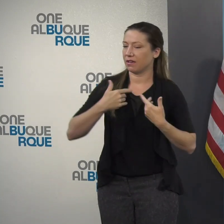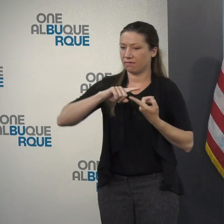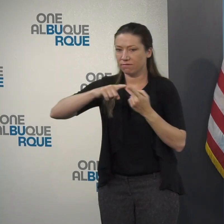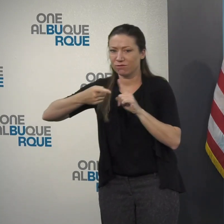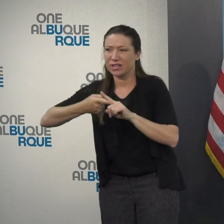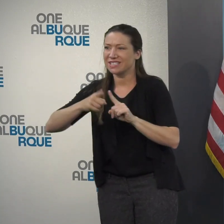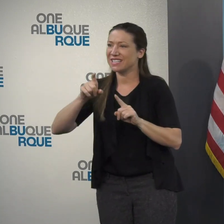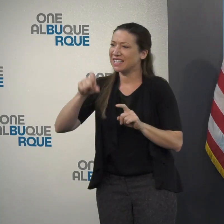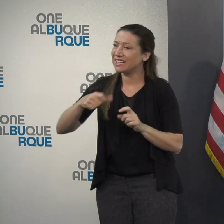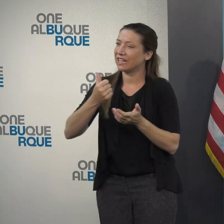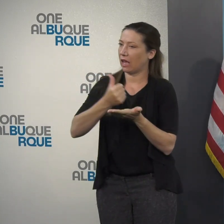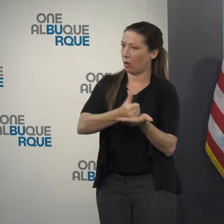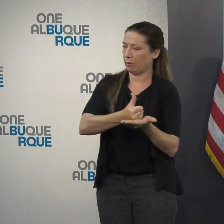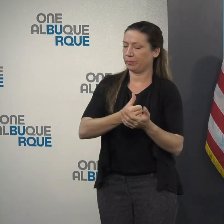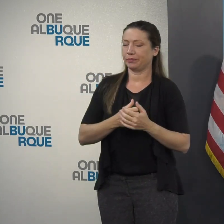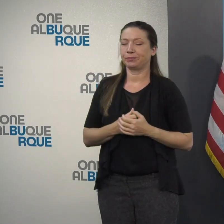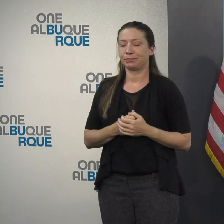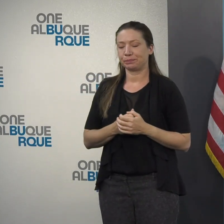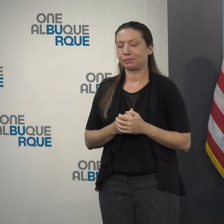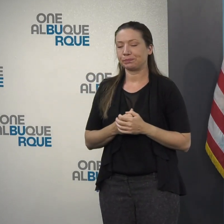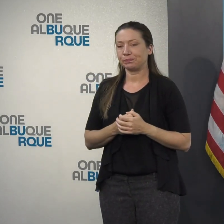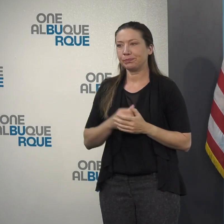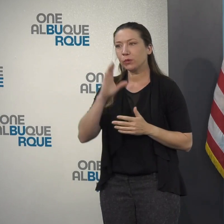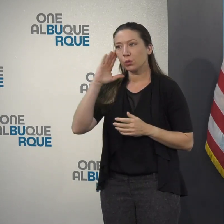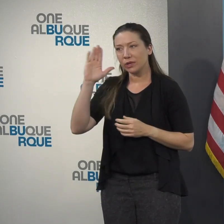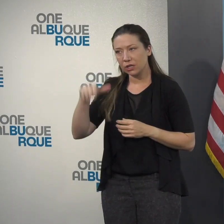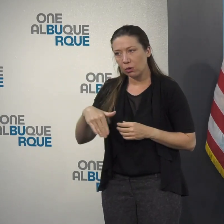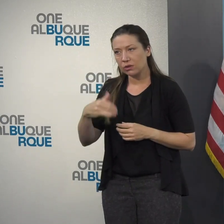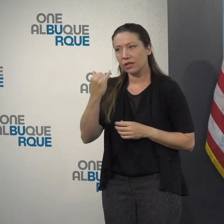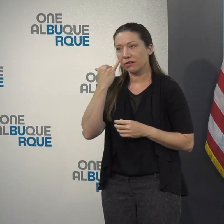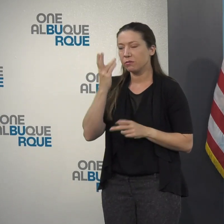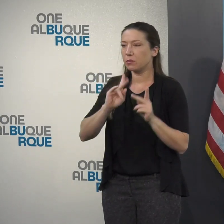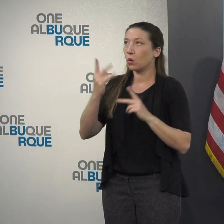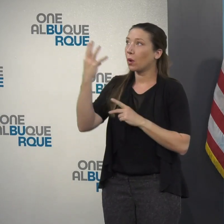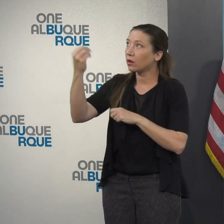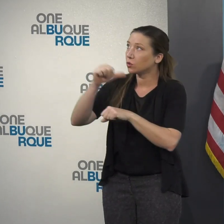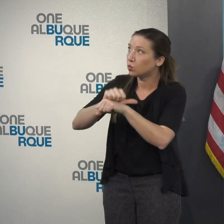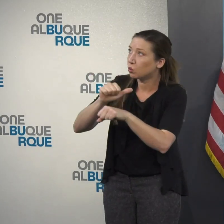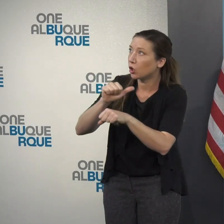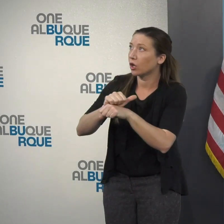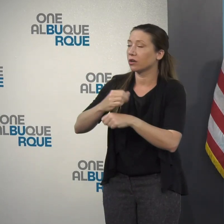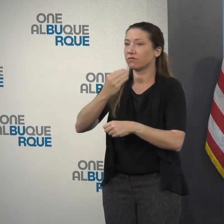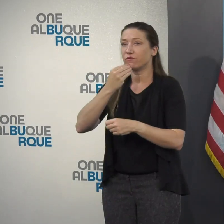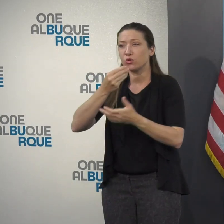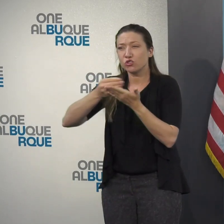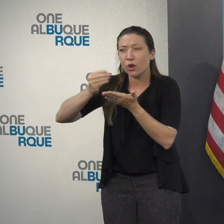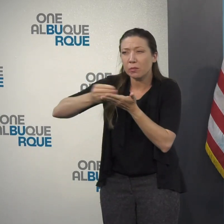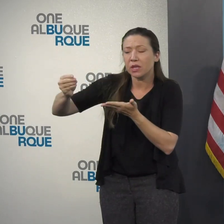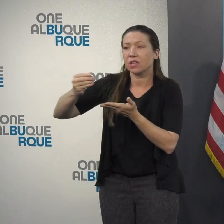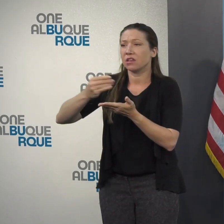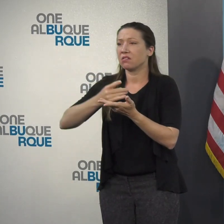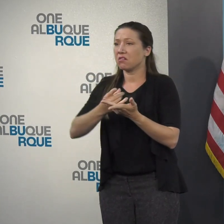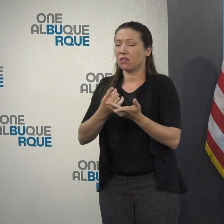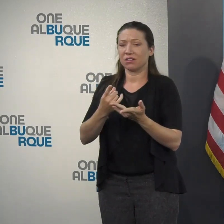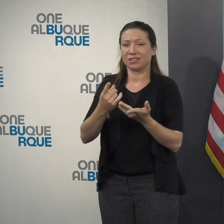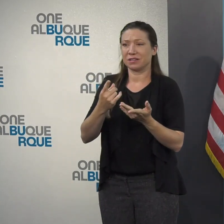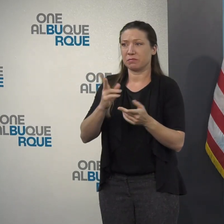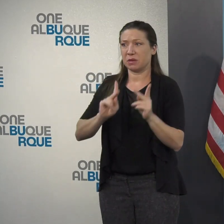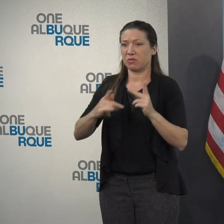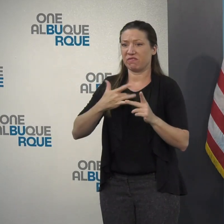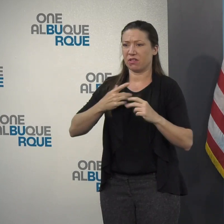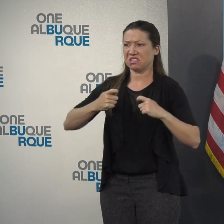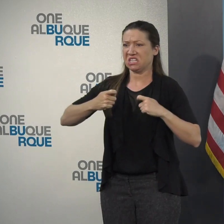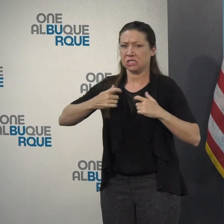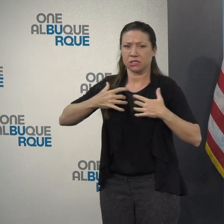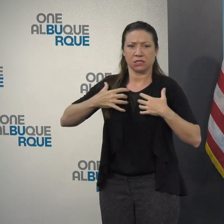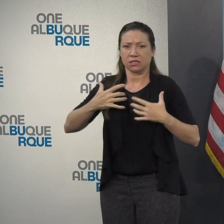grocery stores or at work or at home, we know tensions are running a little bit high. And we also know that, there's this, if somebody coughs or rubs